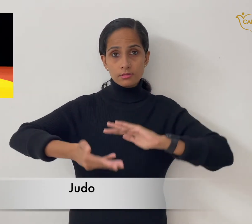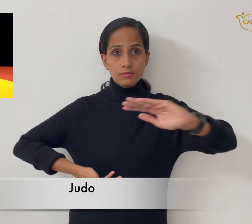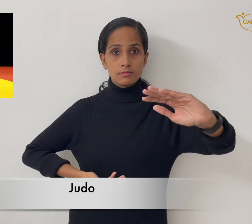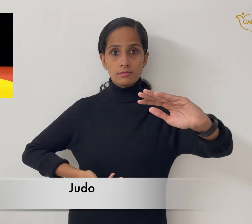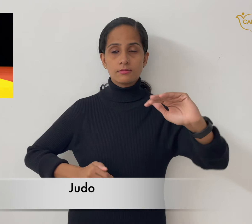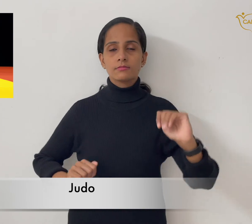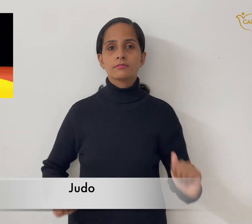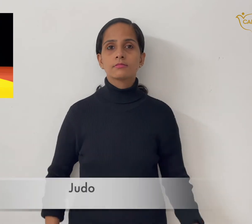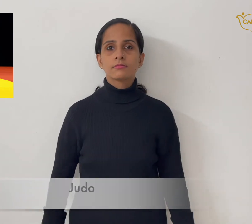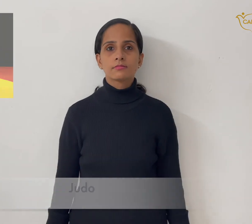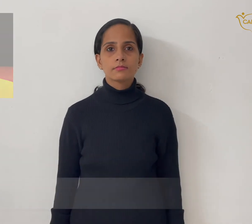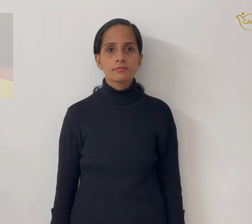Judo.